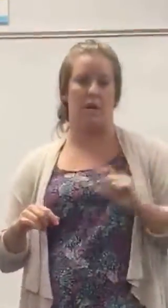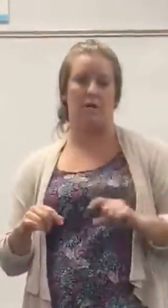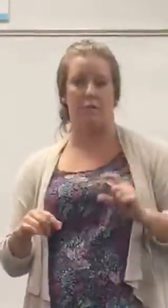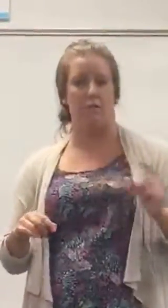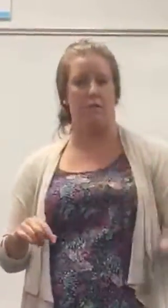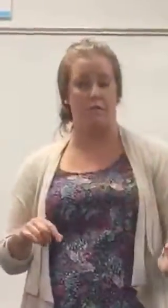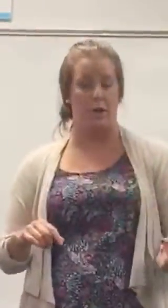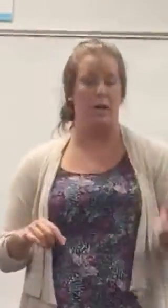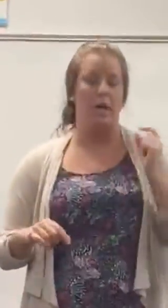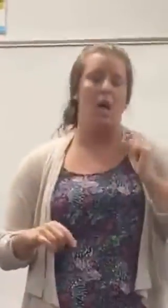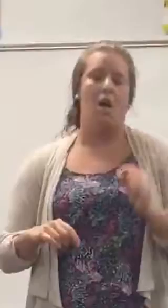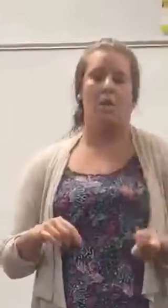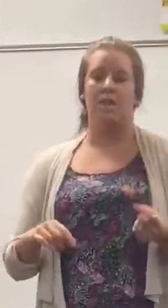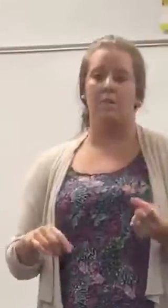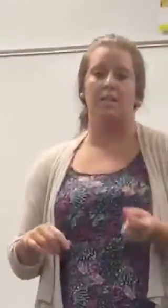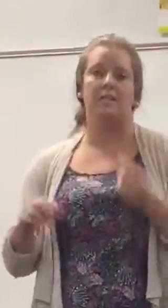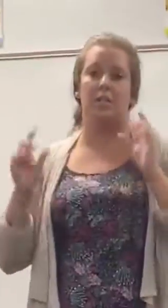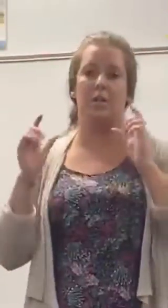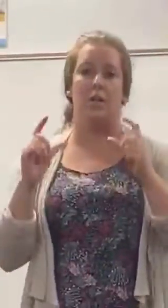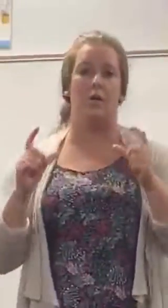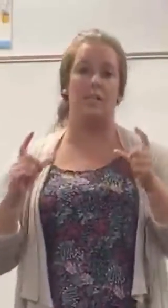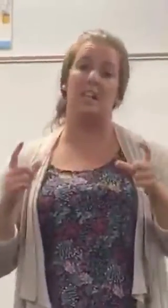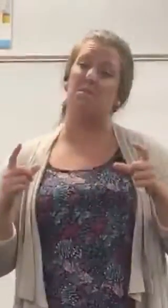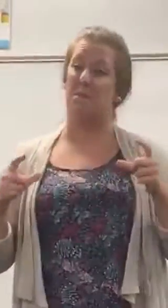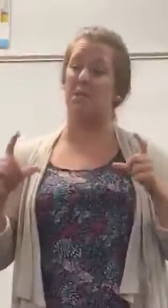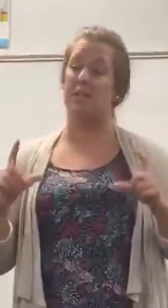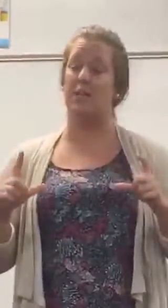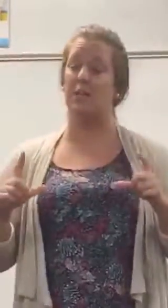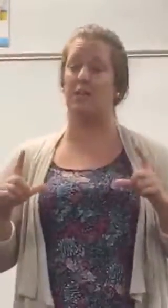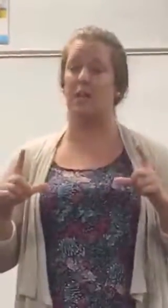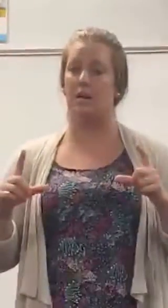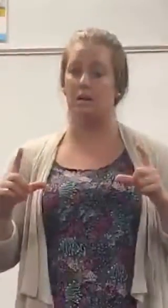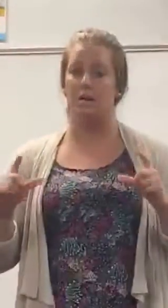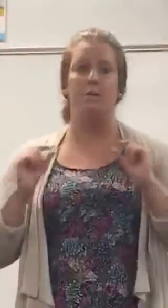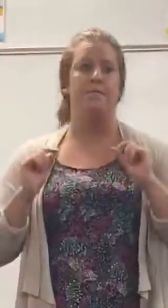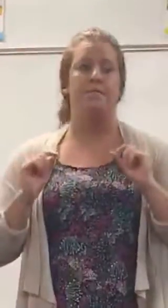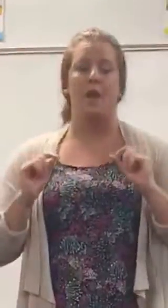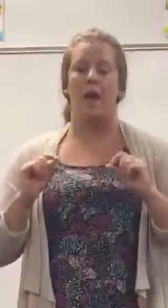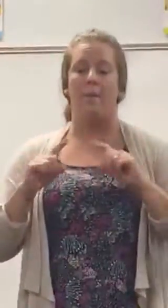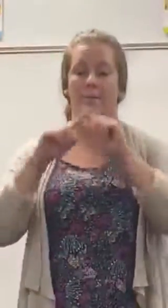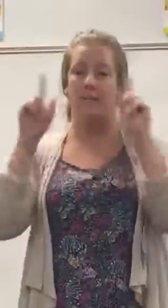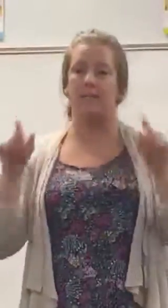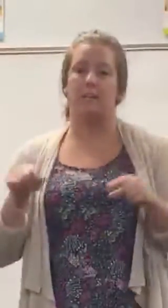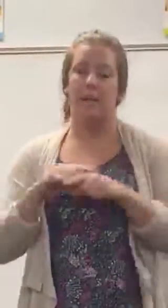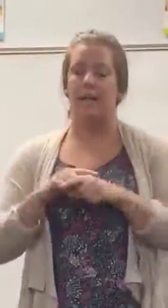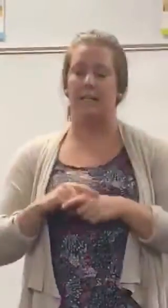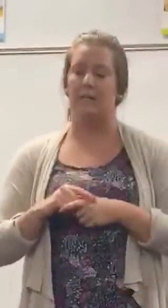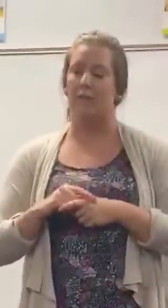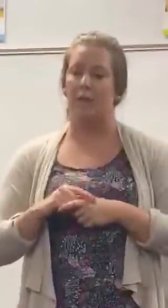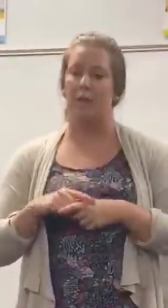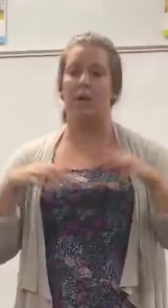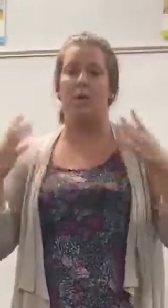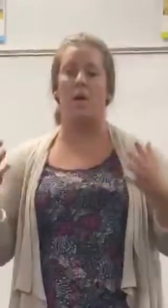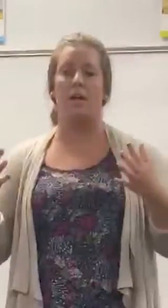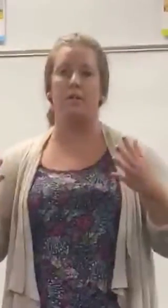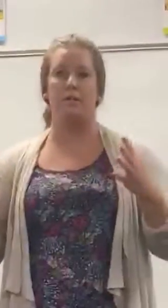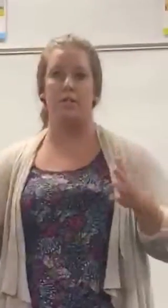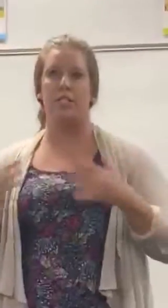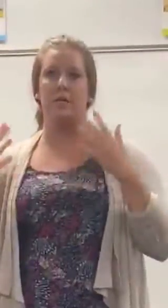and 4 with 4. What that means is you're going to go and skim through your section of the article that is already highlighted for you, and I want you just to be